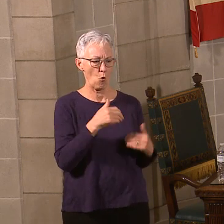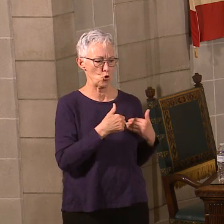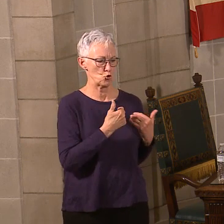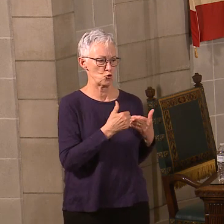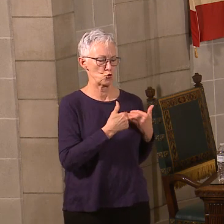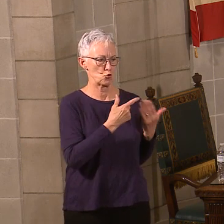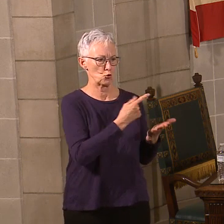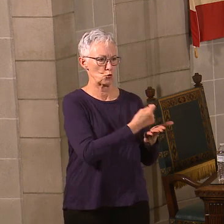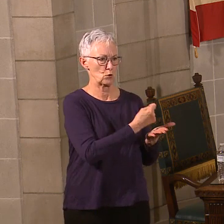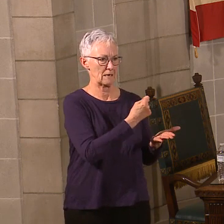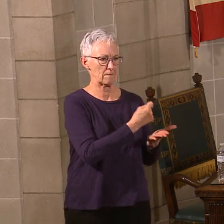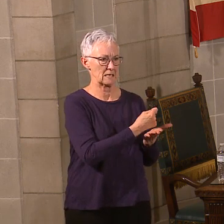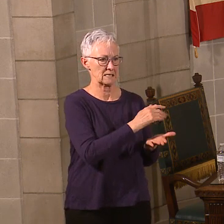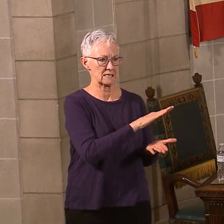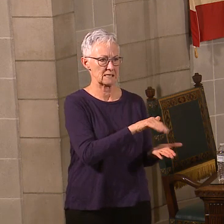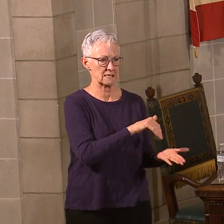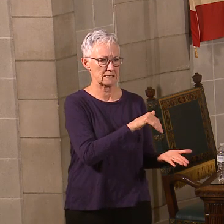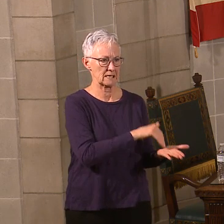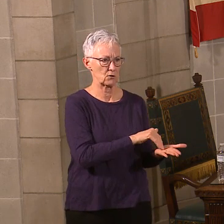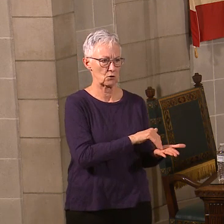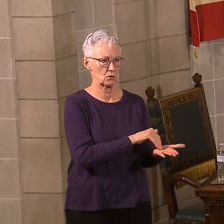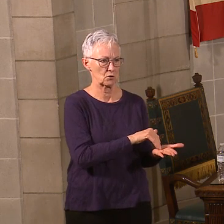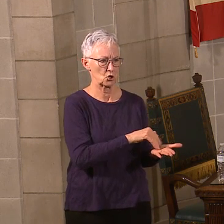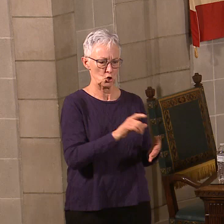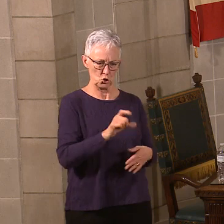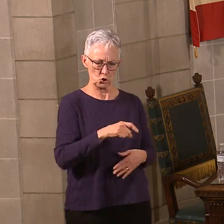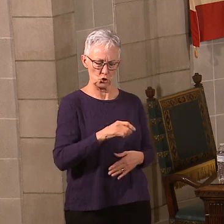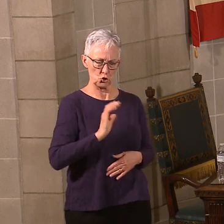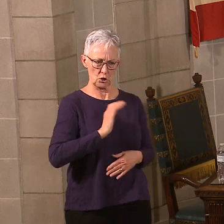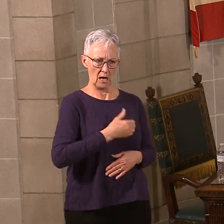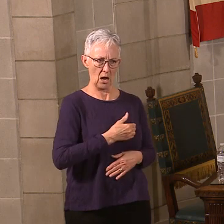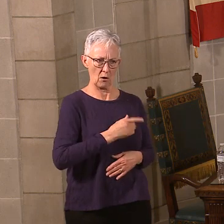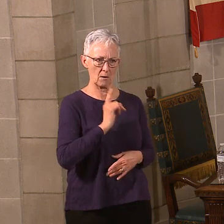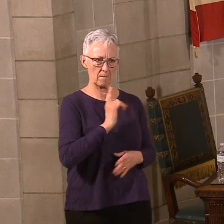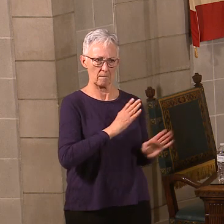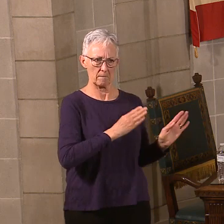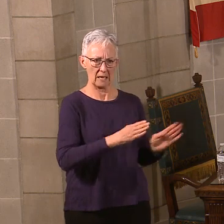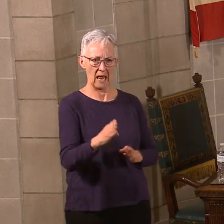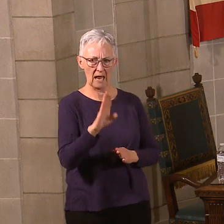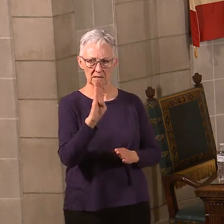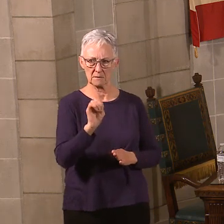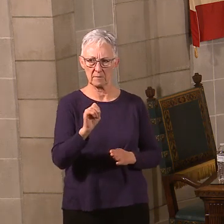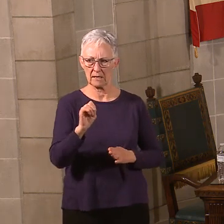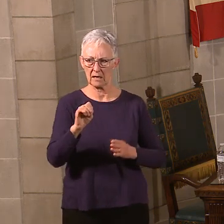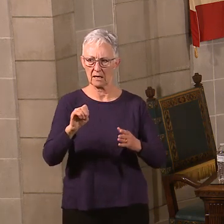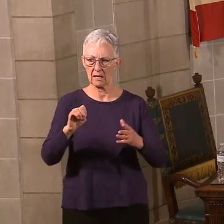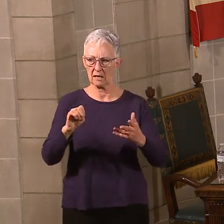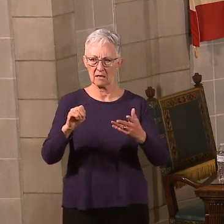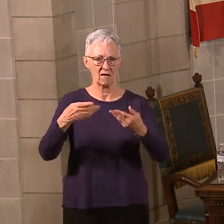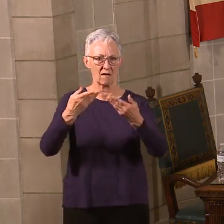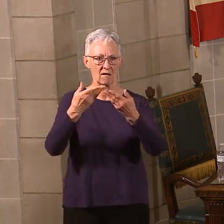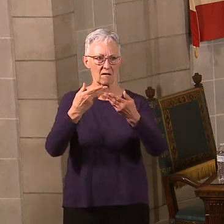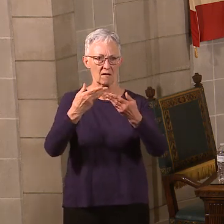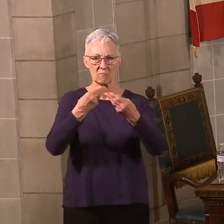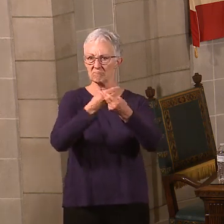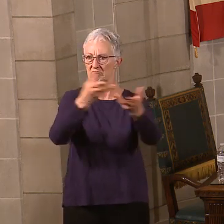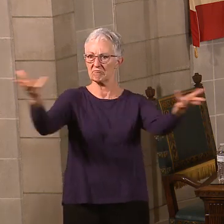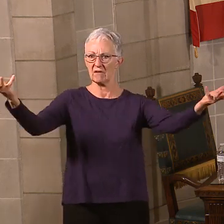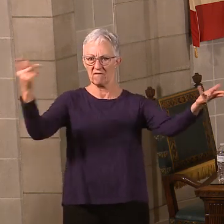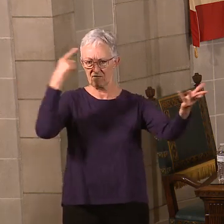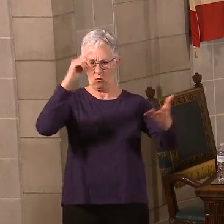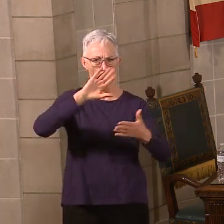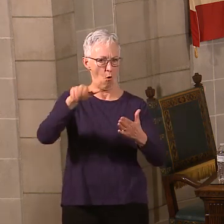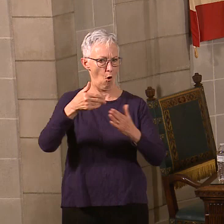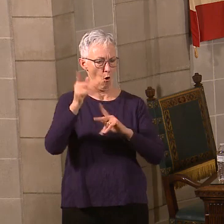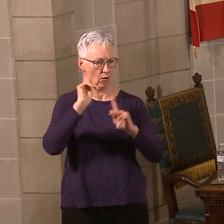these particular plans, and should those be public? And why should they be kept secret? So the question was with regard to the pandemic plans for things like